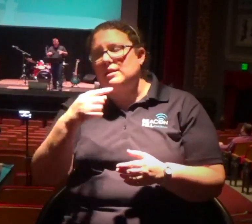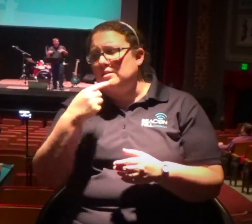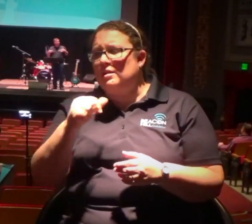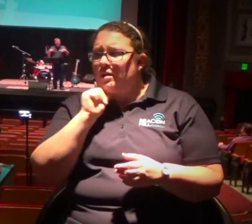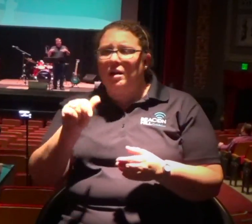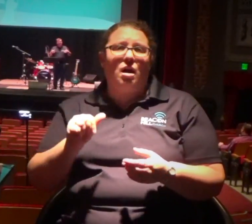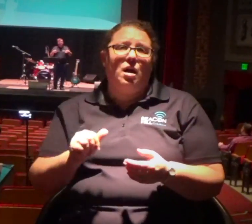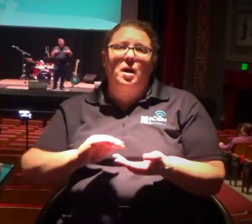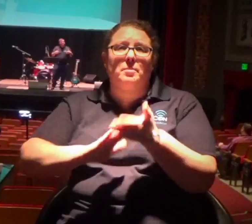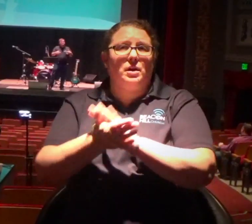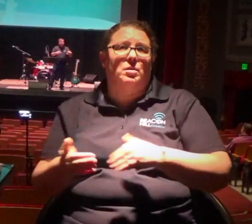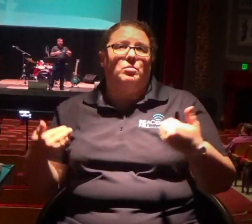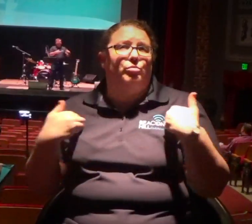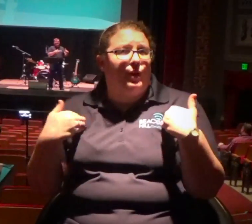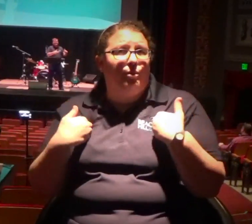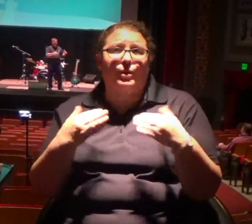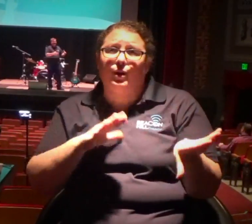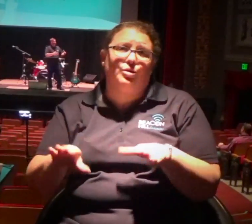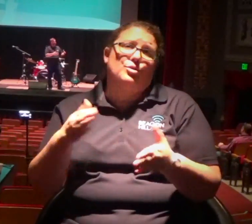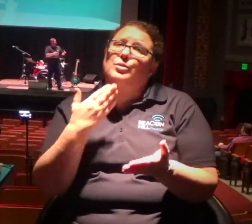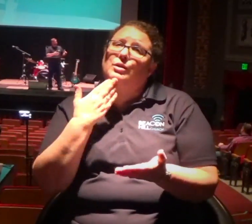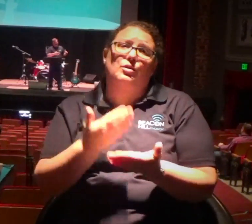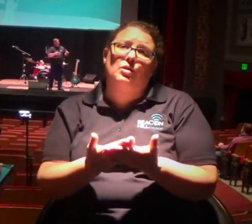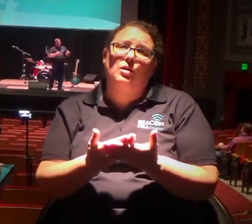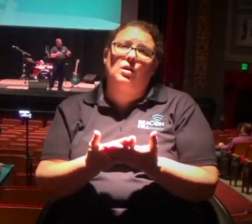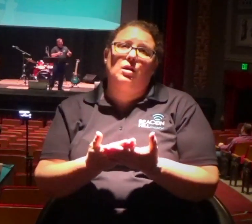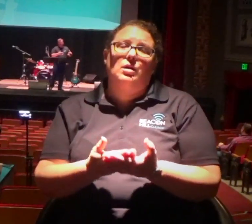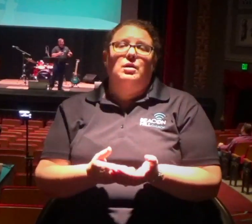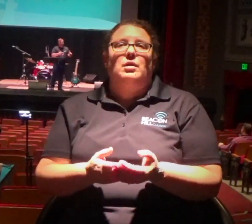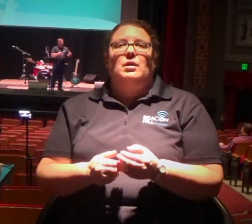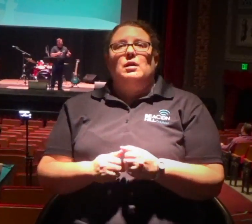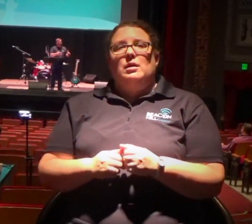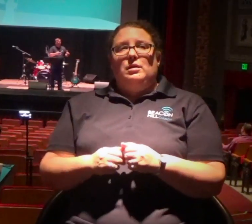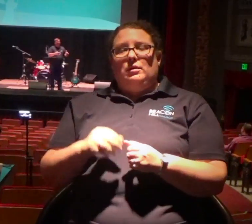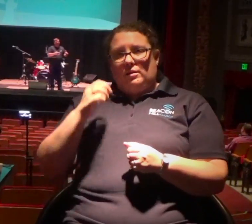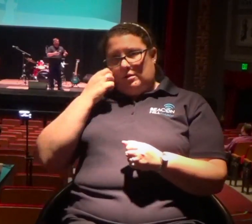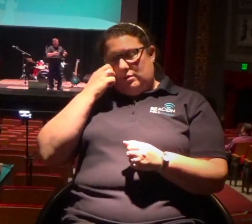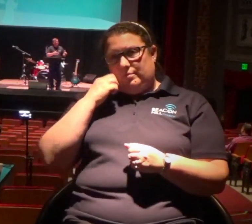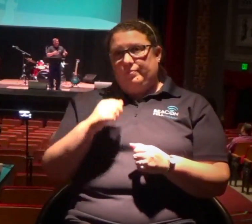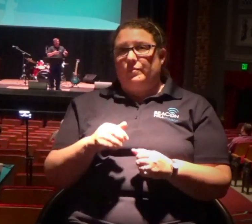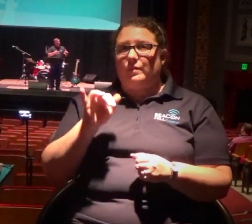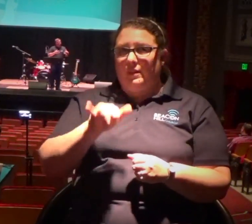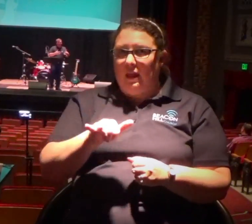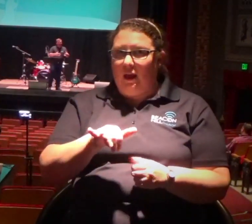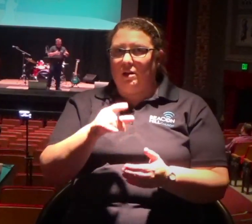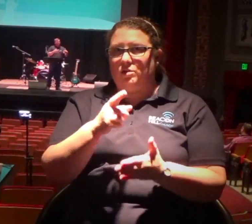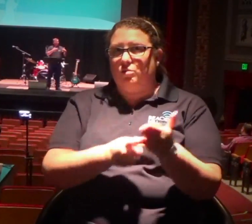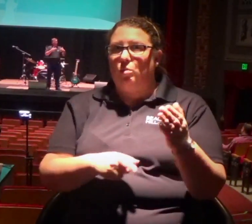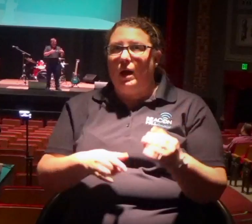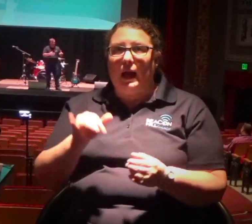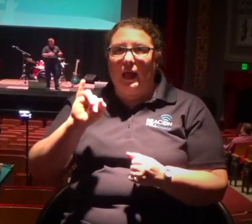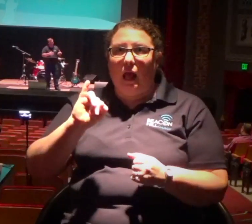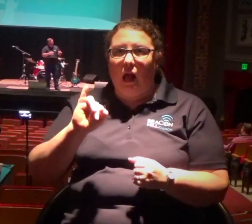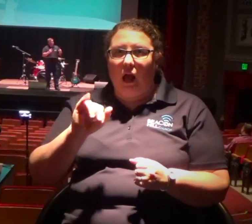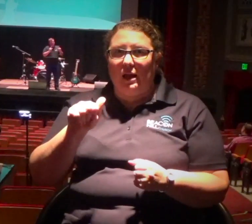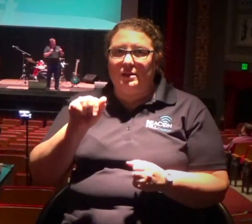don't give up. This is what Isaiah is about to do. He is about to boldly proclaim the